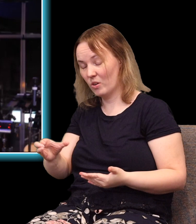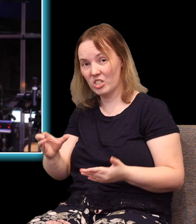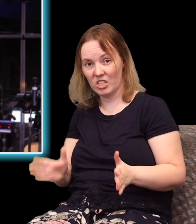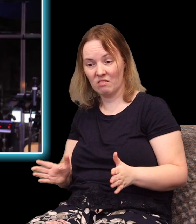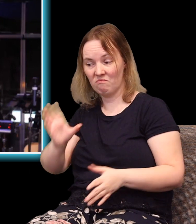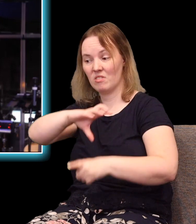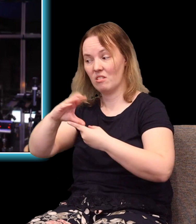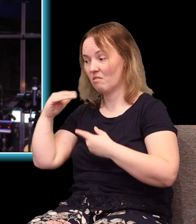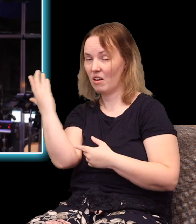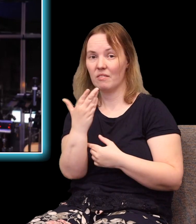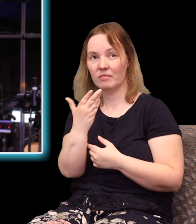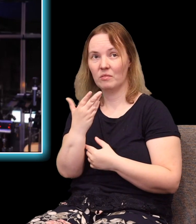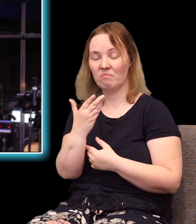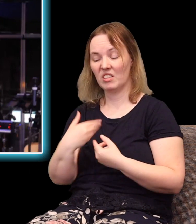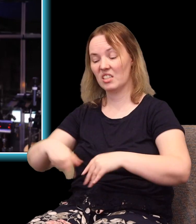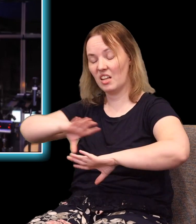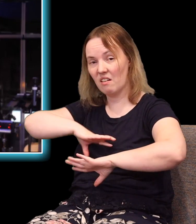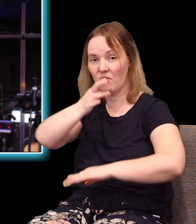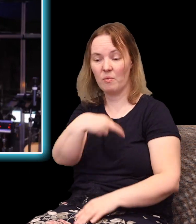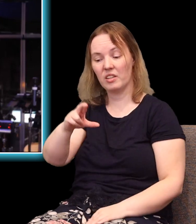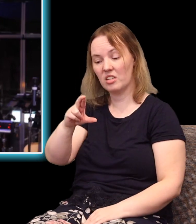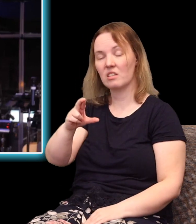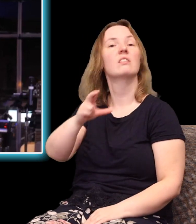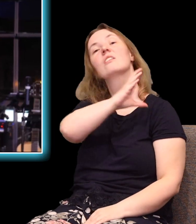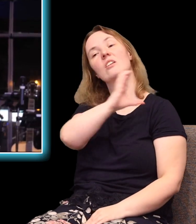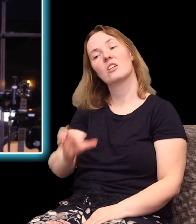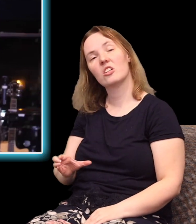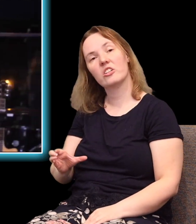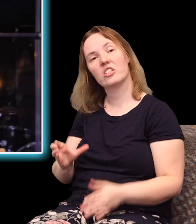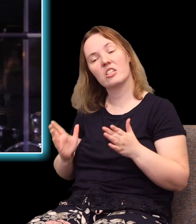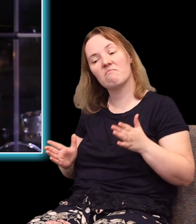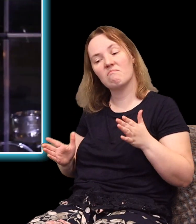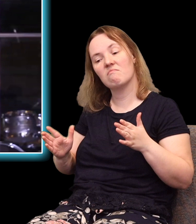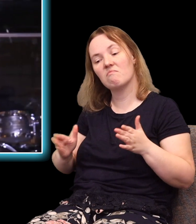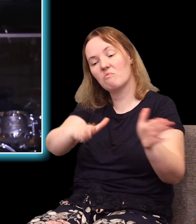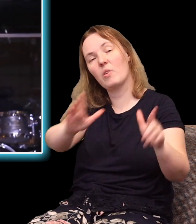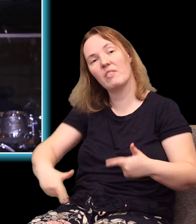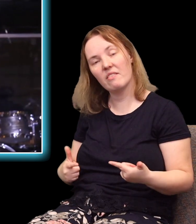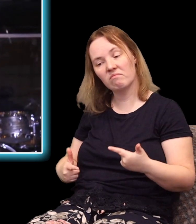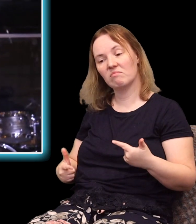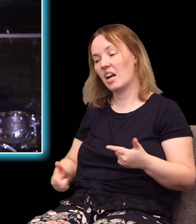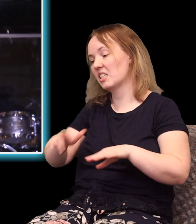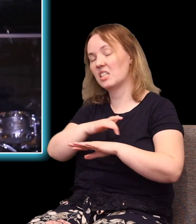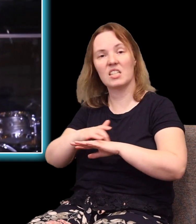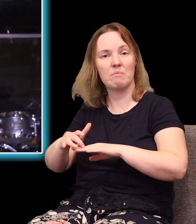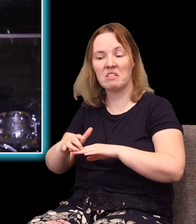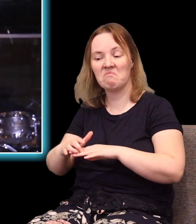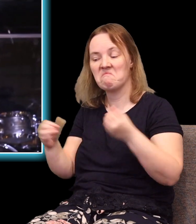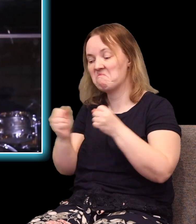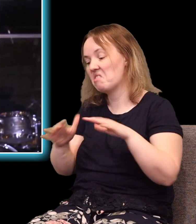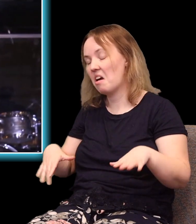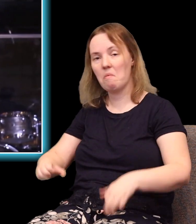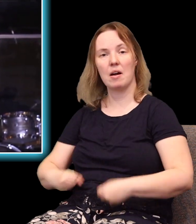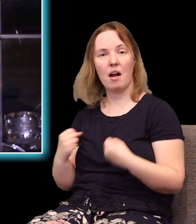culture around you. Because we can settle for a religious Christian lifestyle. And it is just as empty,